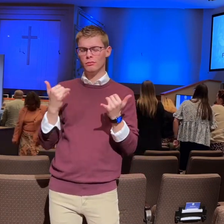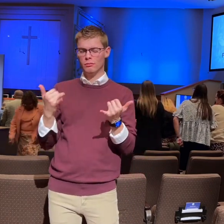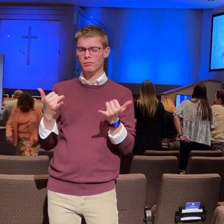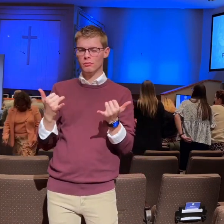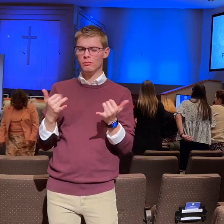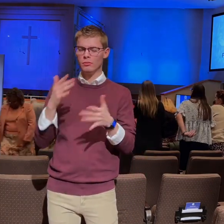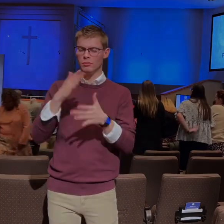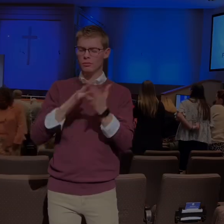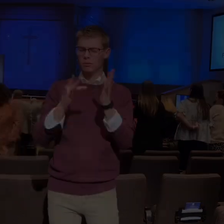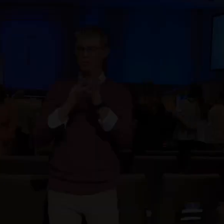Amen.